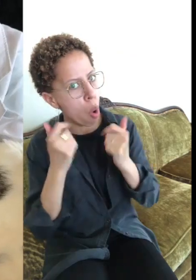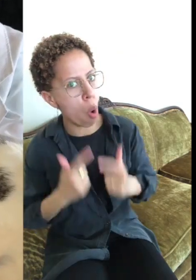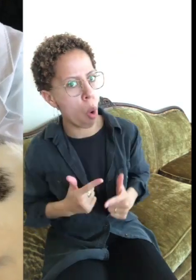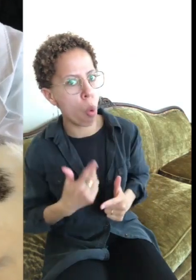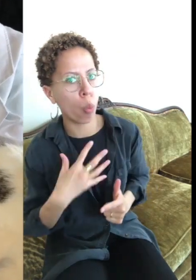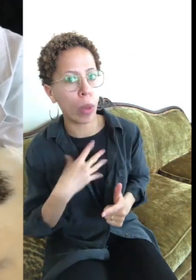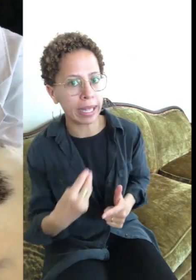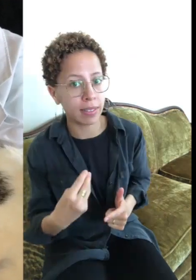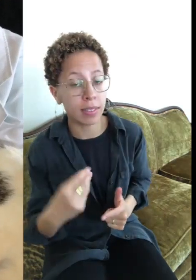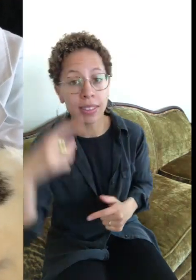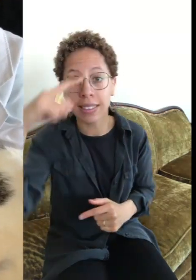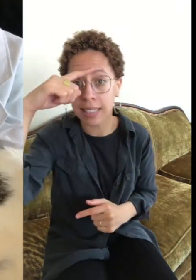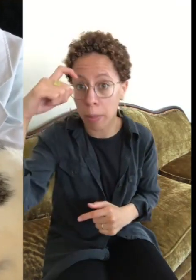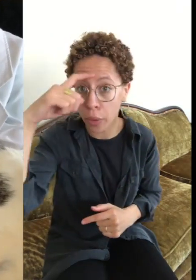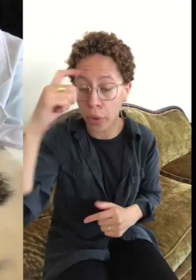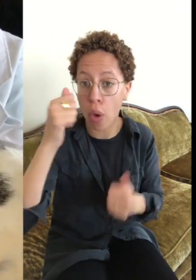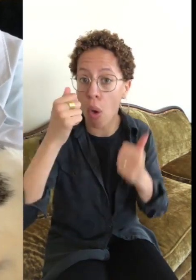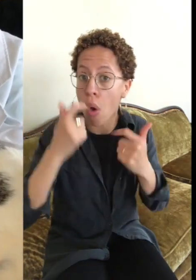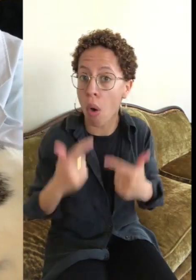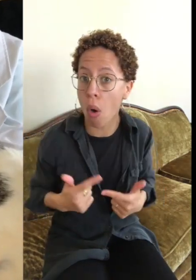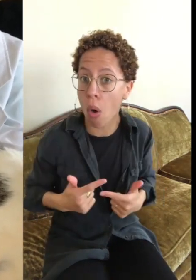all